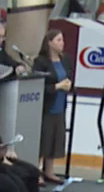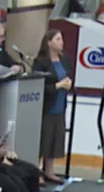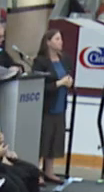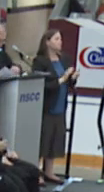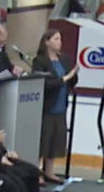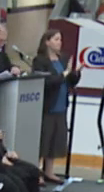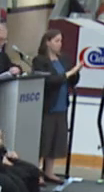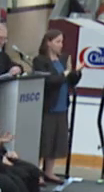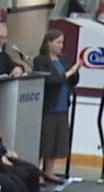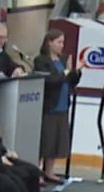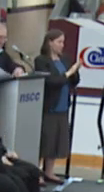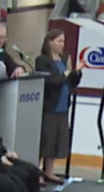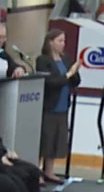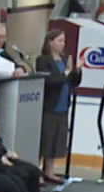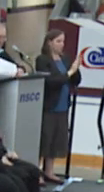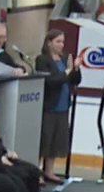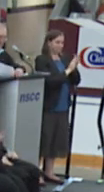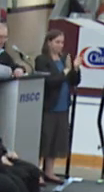Continuing.